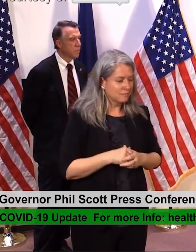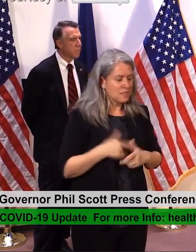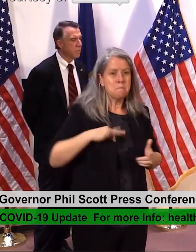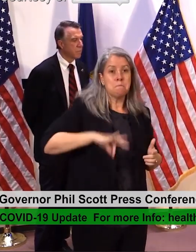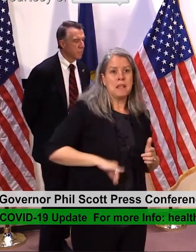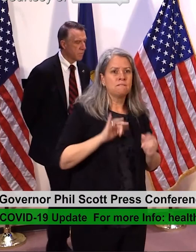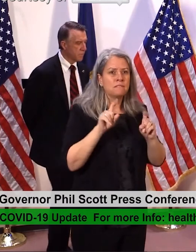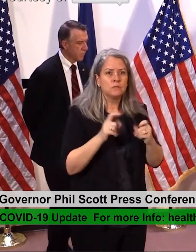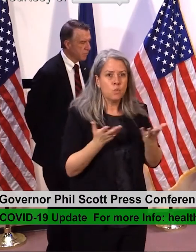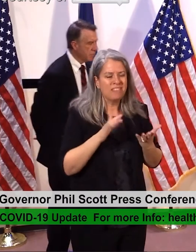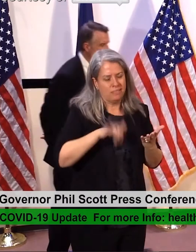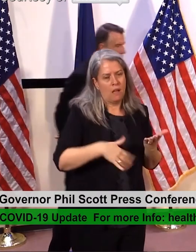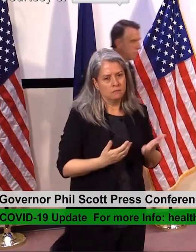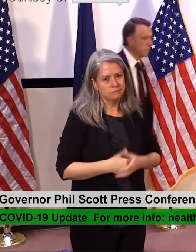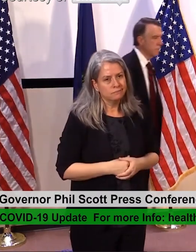Yeah, thanks, Commissioner.